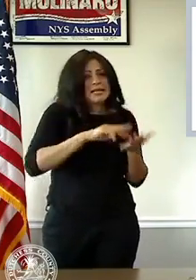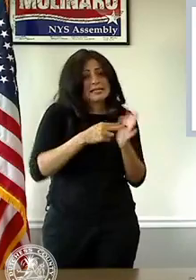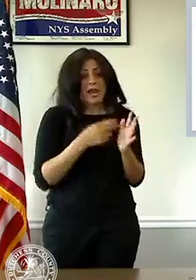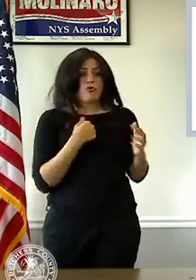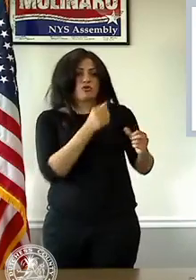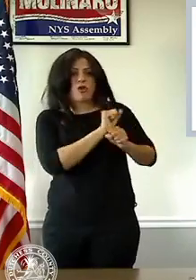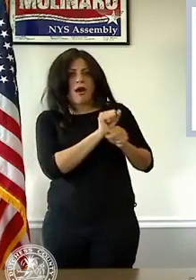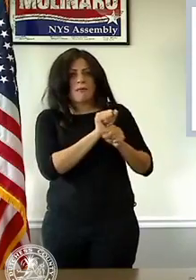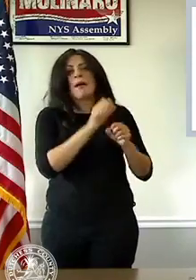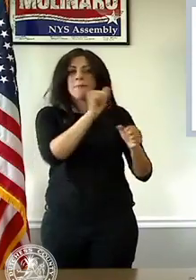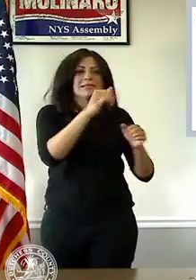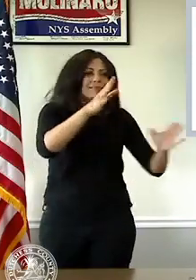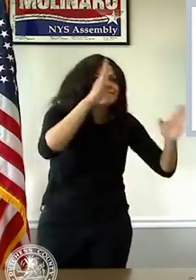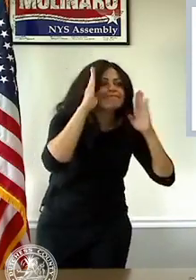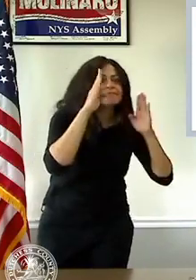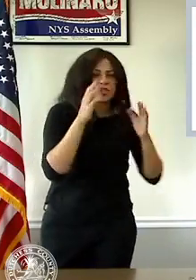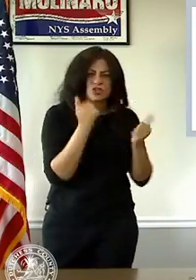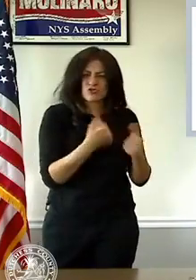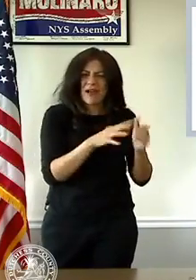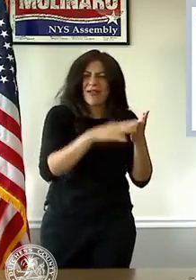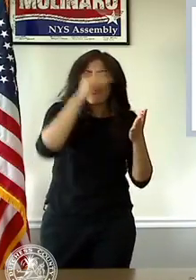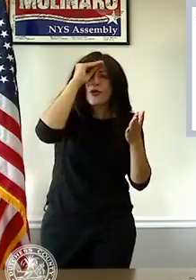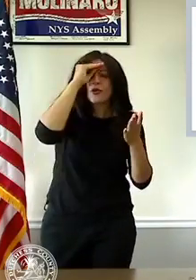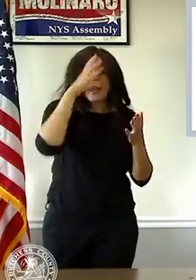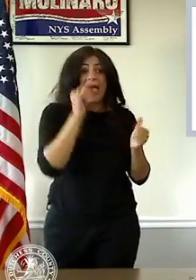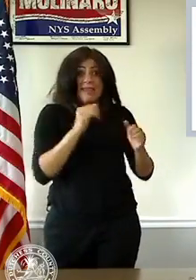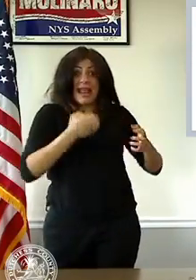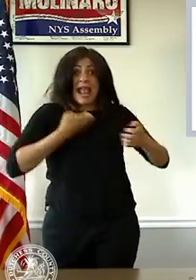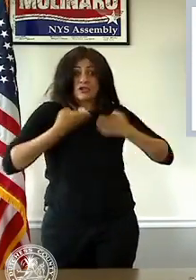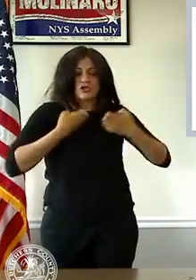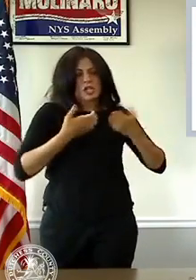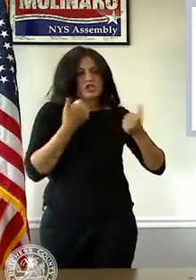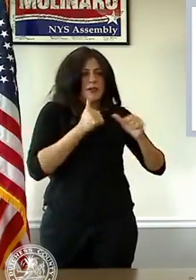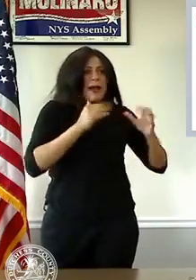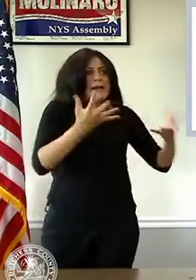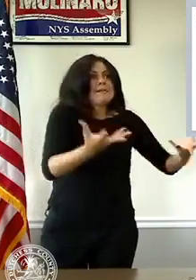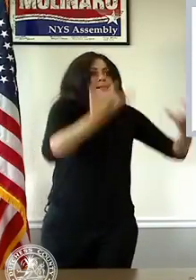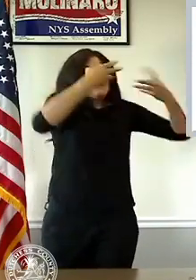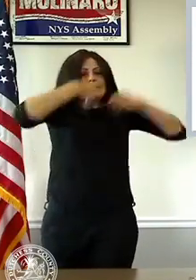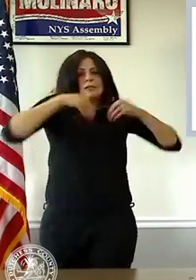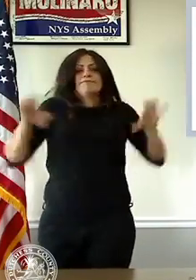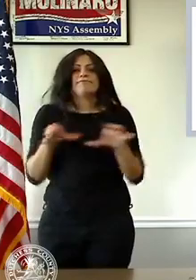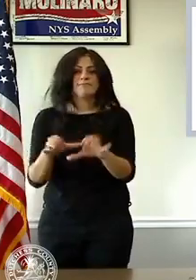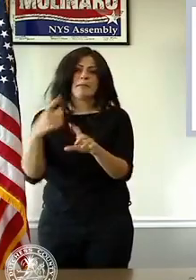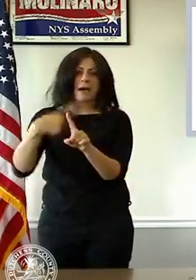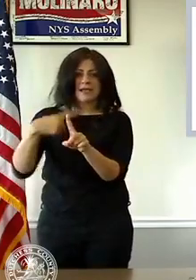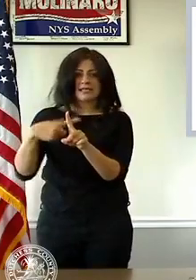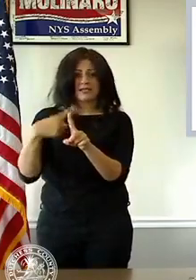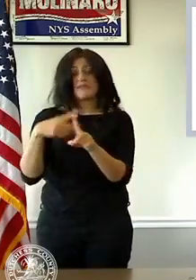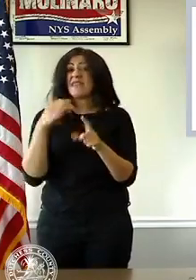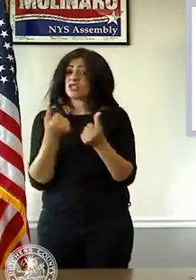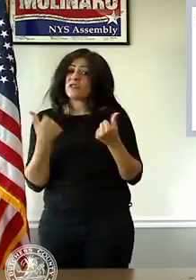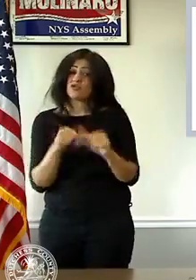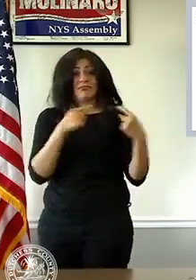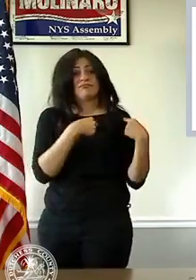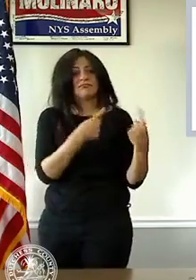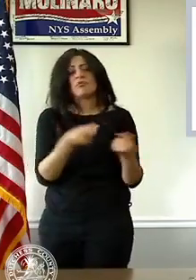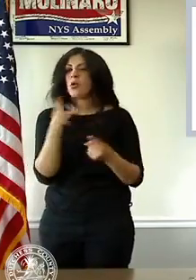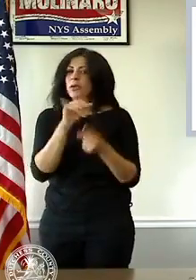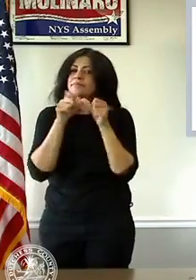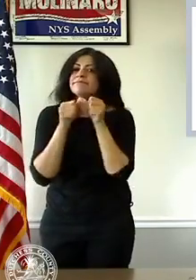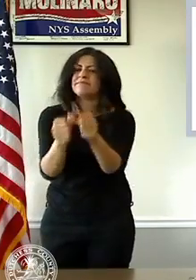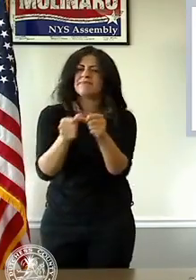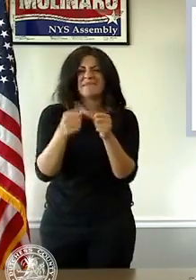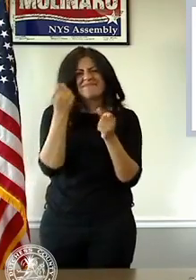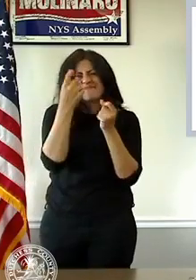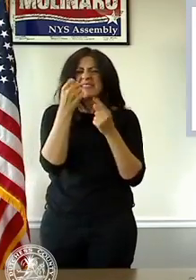to focus that energy in a way that produces positive outcomes. That is what I have always done. That is what I will continue to do, and I understand that there's some